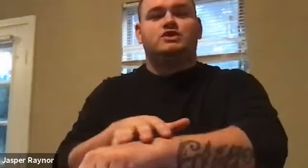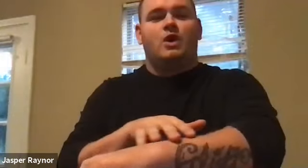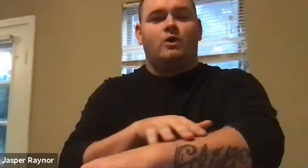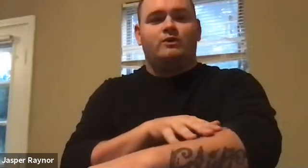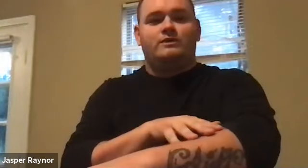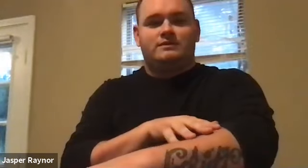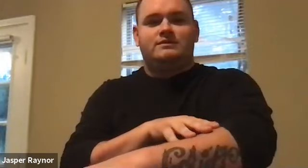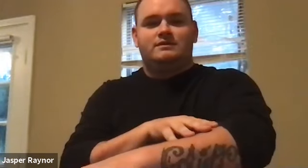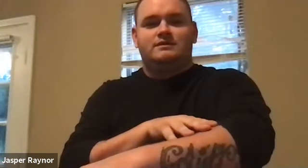Slow.